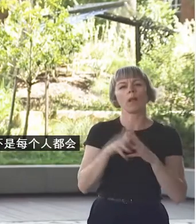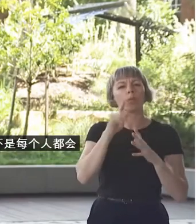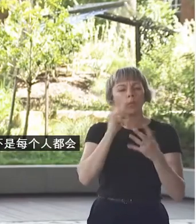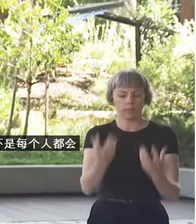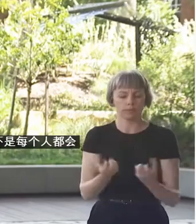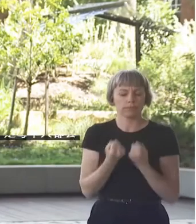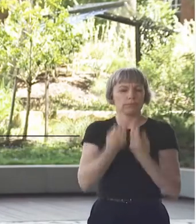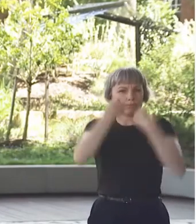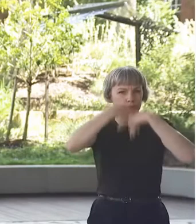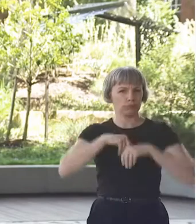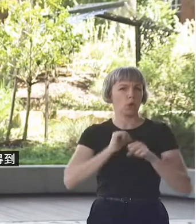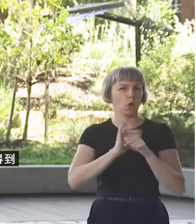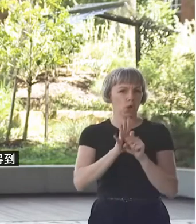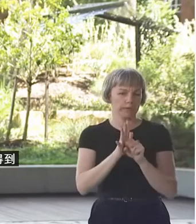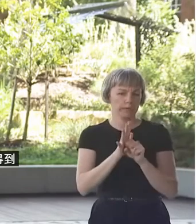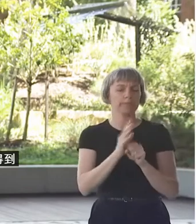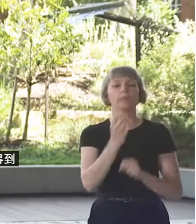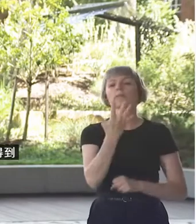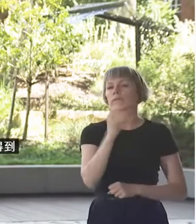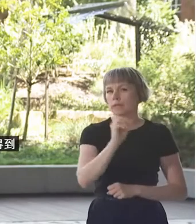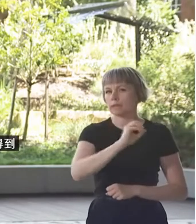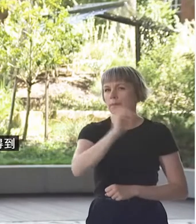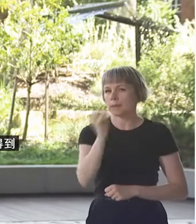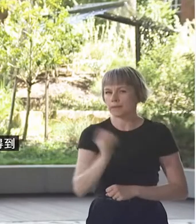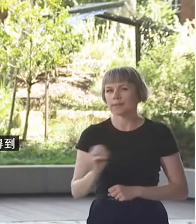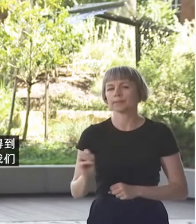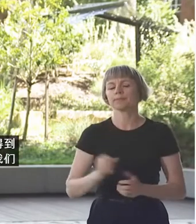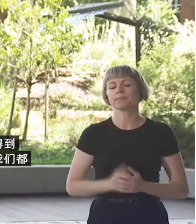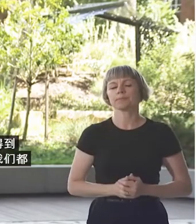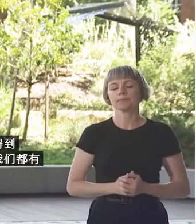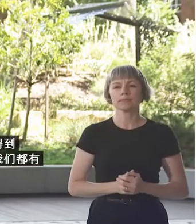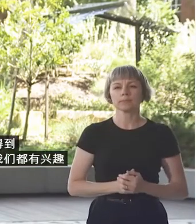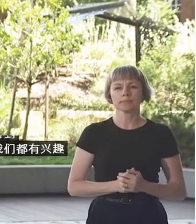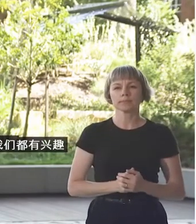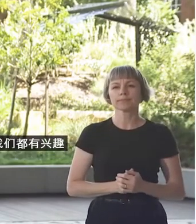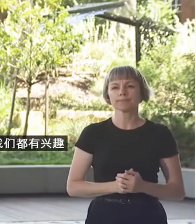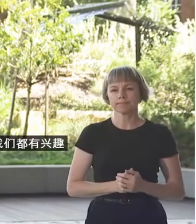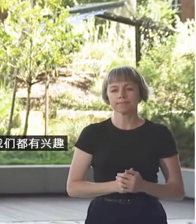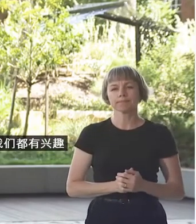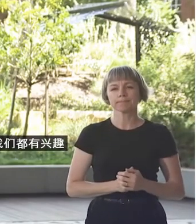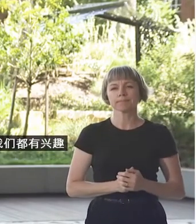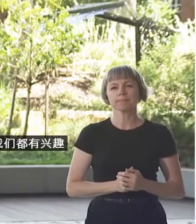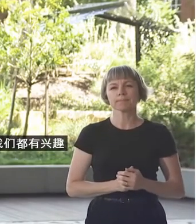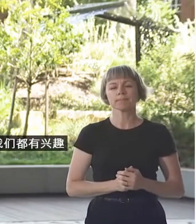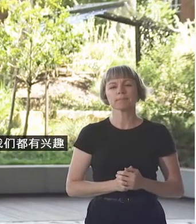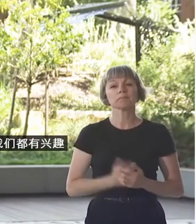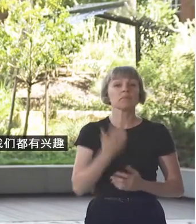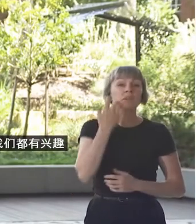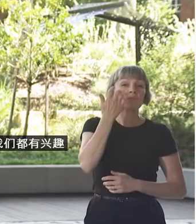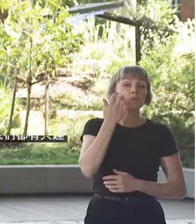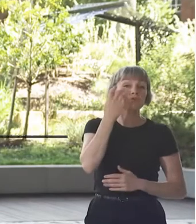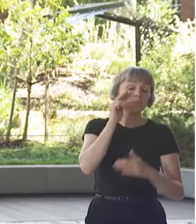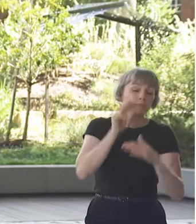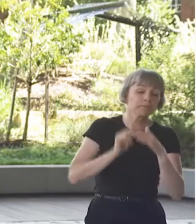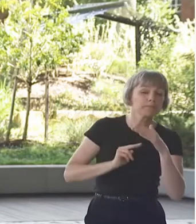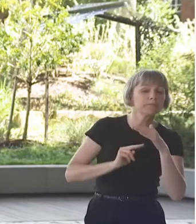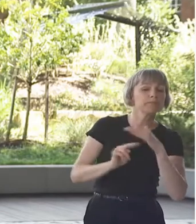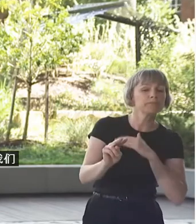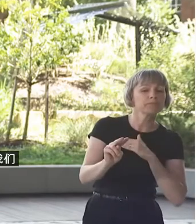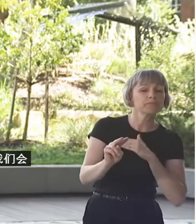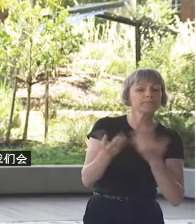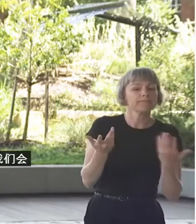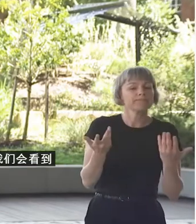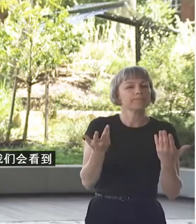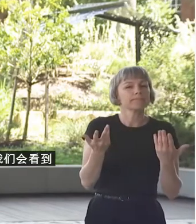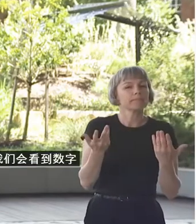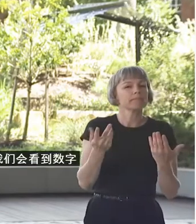in the first wave, and I think we're all interested to see what the future comes from. We